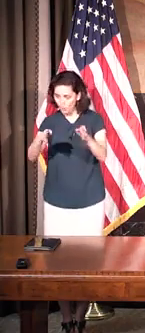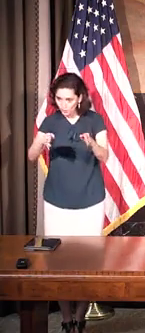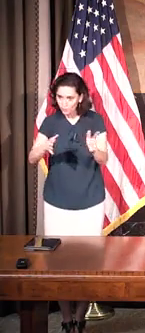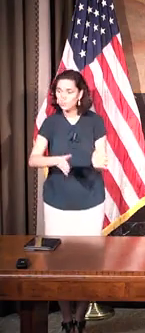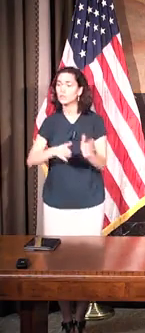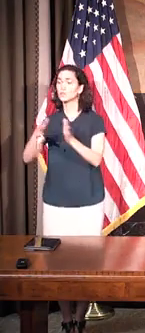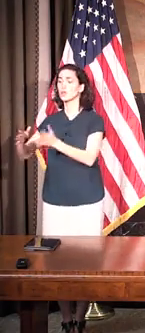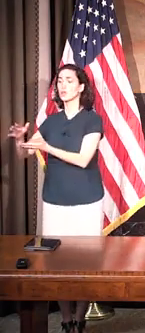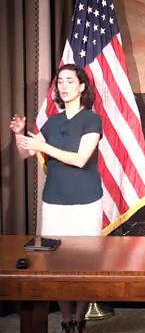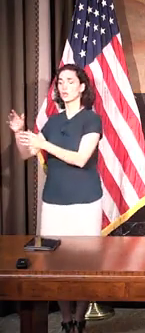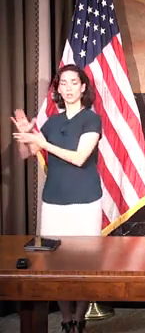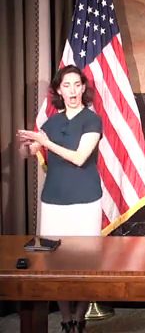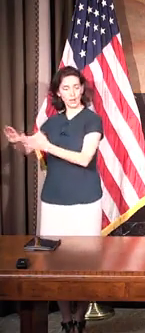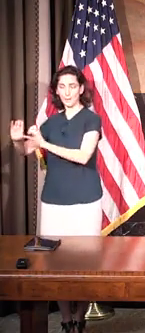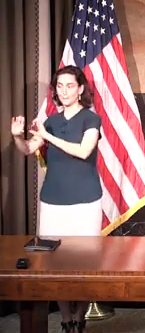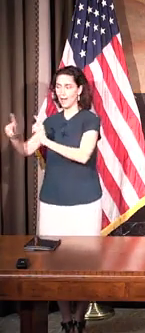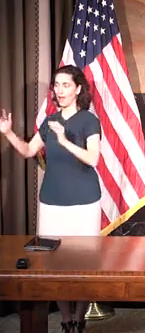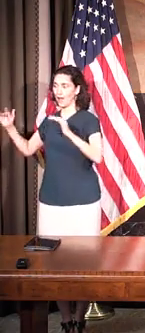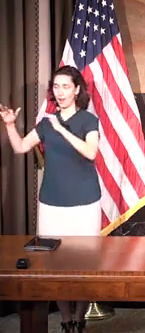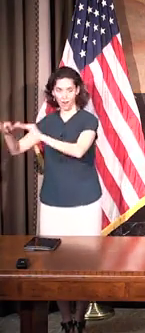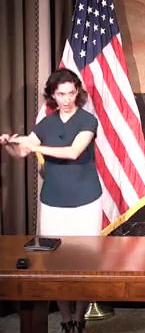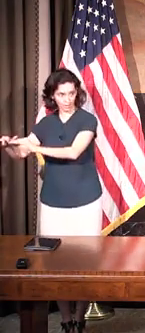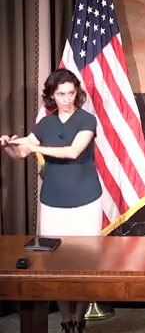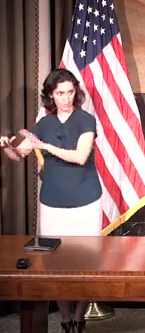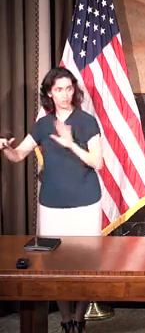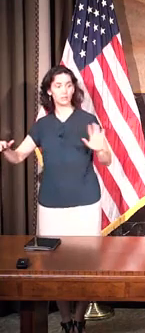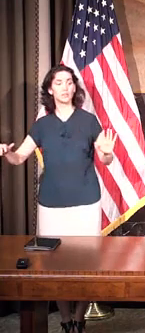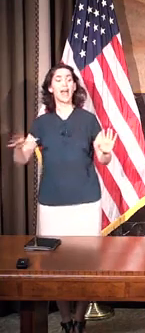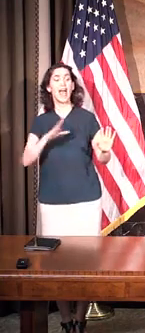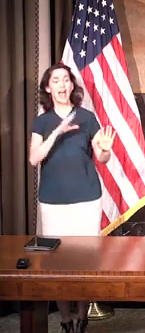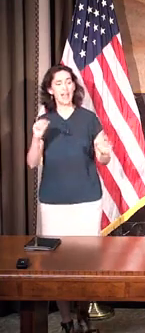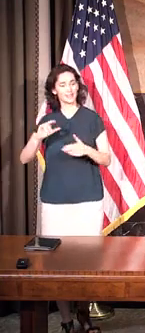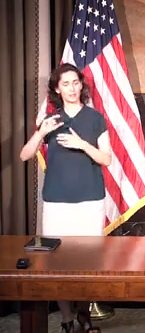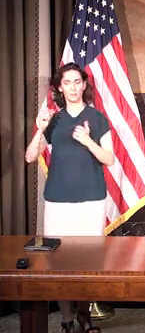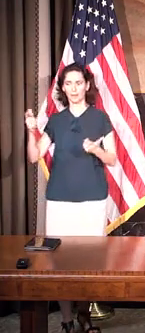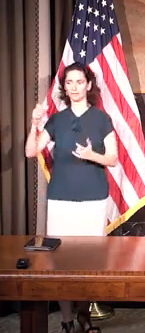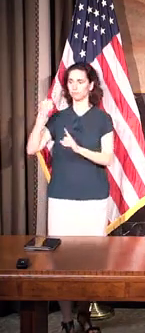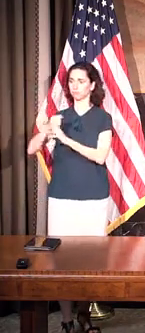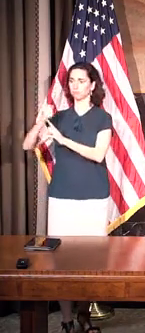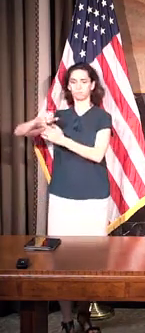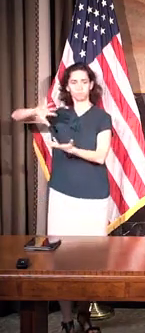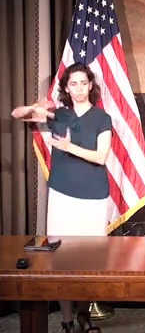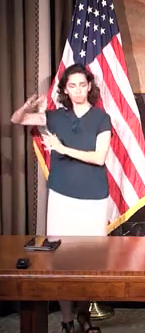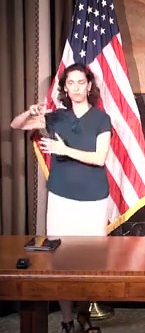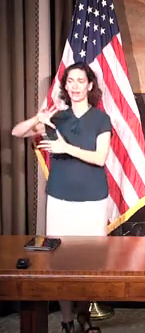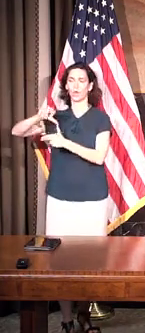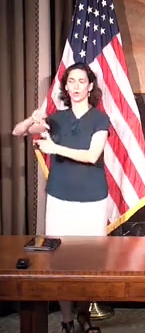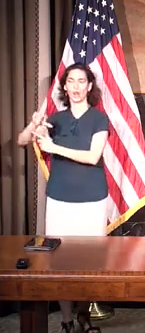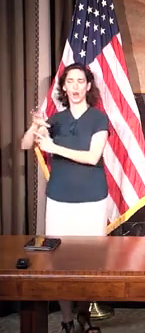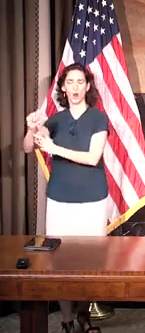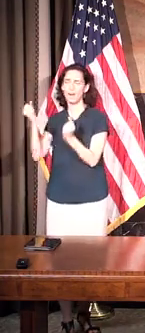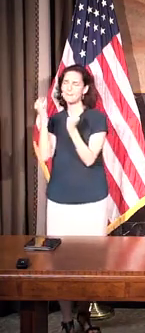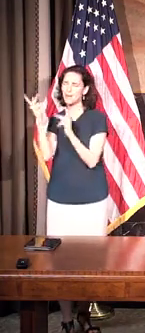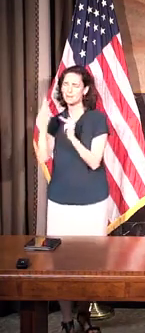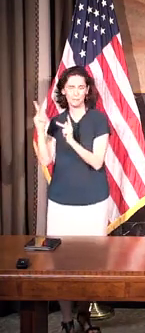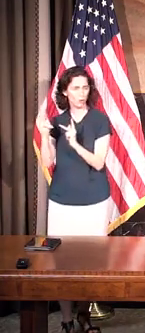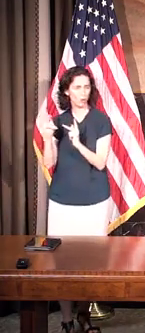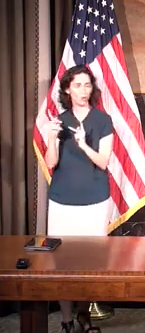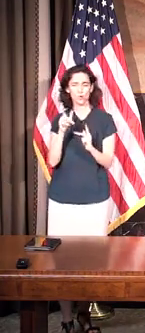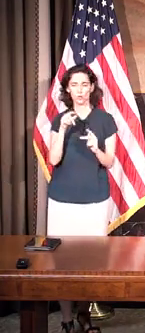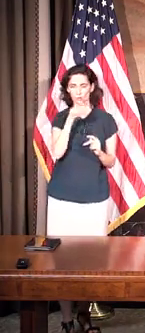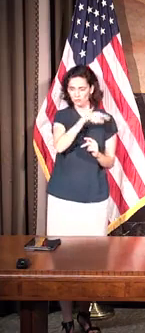to multiple natural disasters, but primarily Hurricane Laura, where we've had thousands of people who have been taking